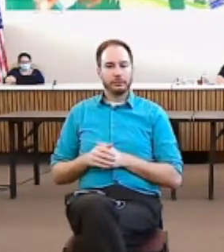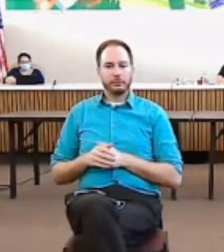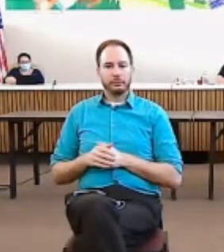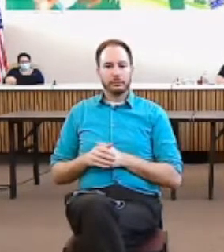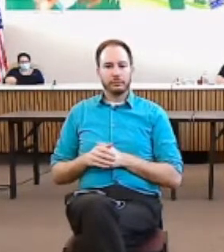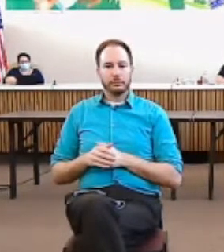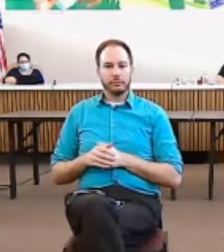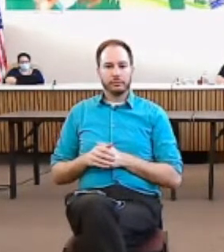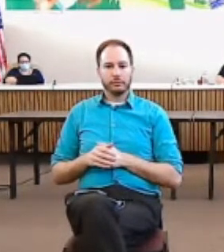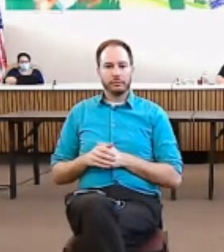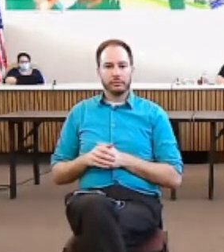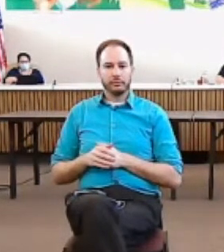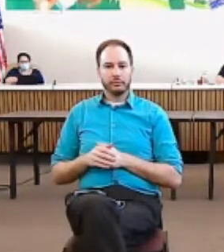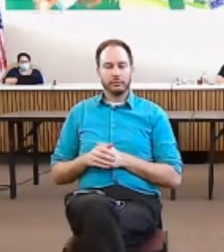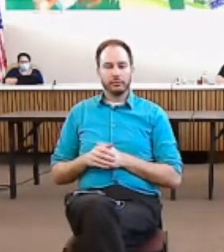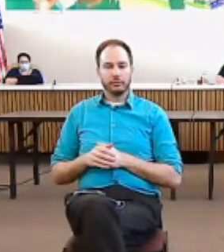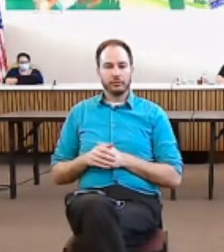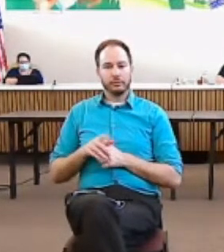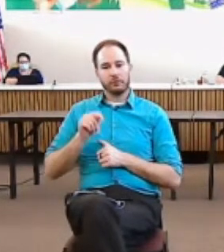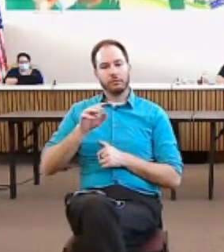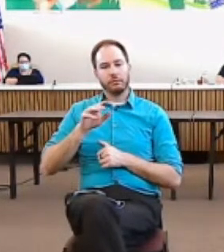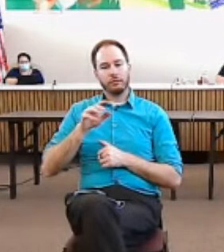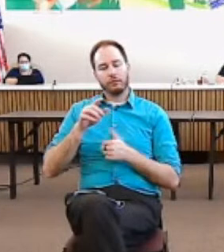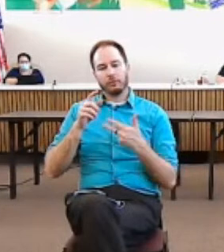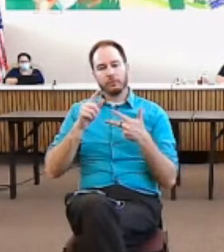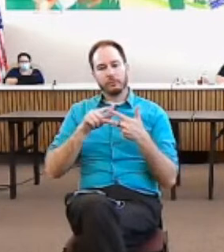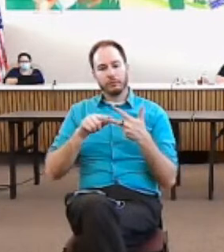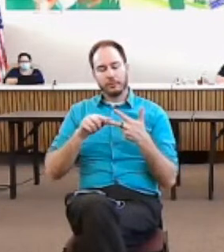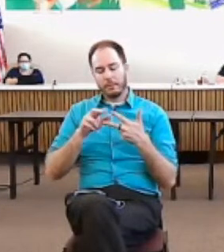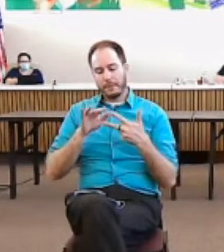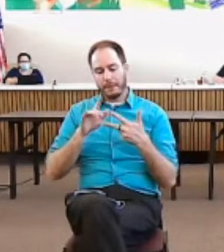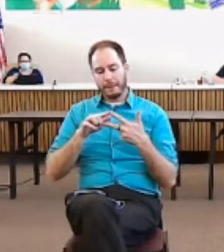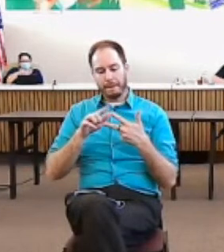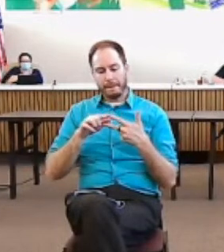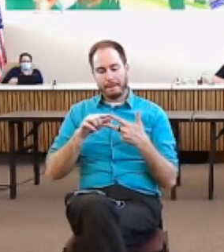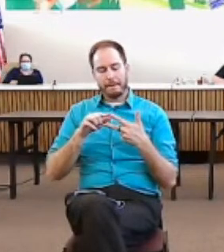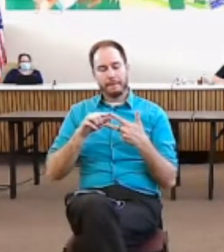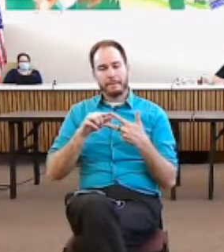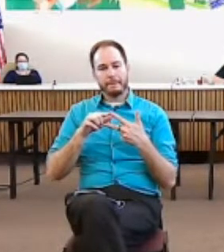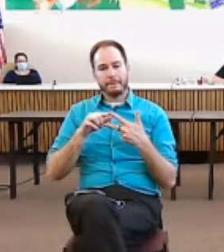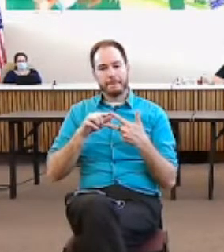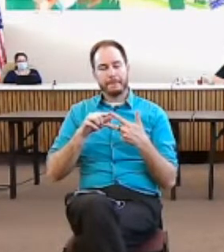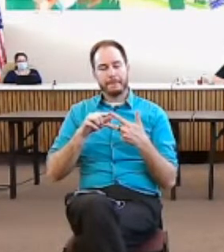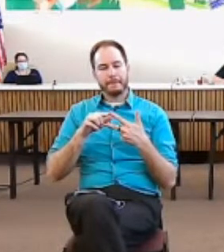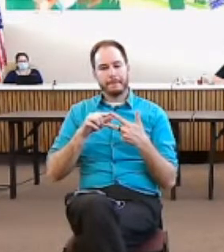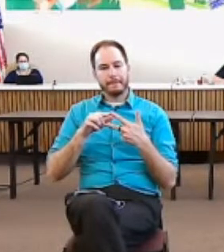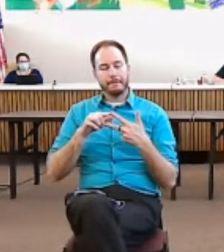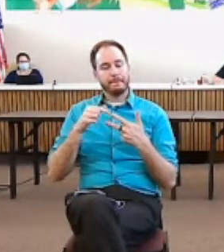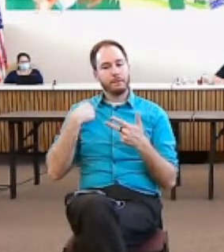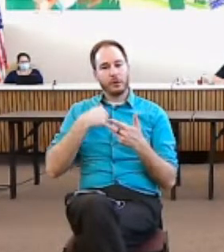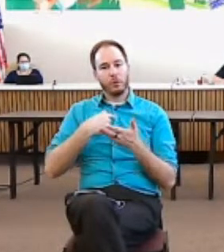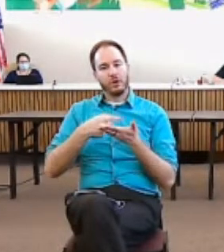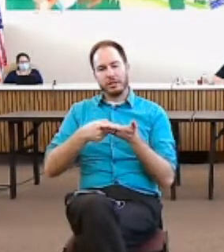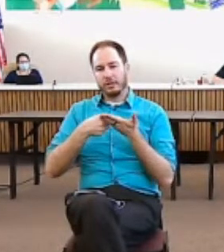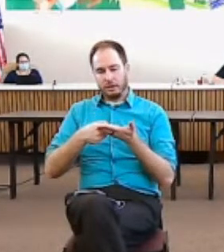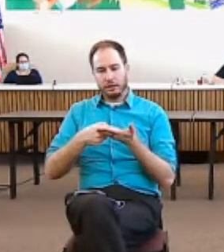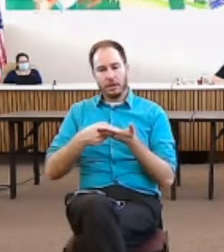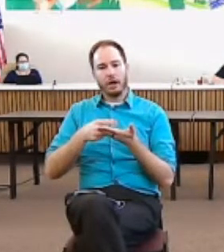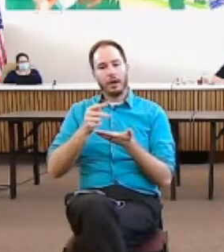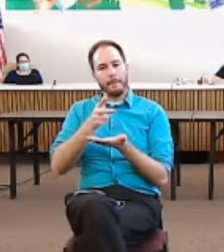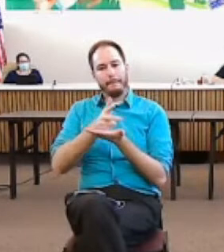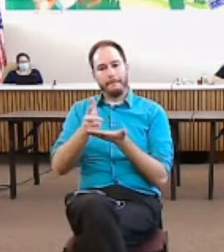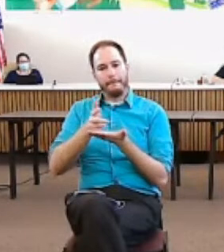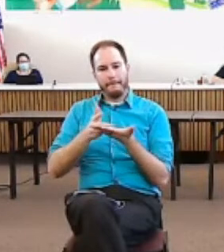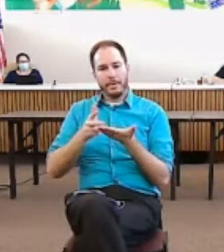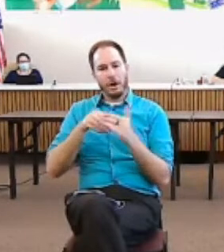The couple other things there, we had discussed with you a park